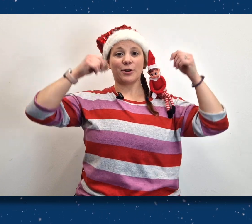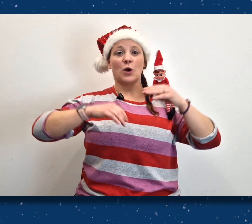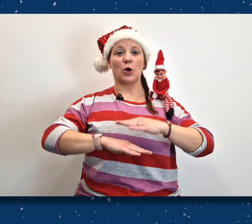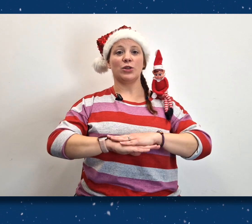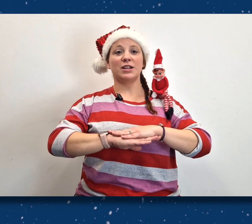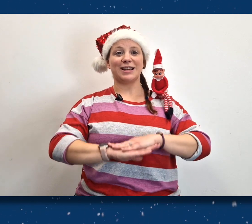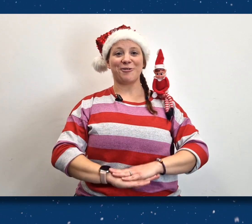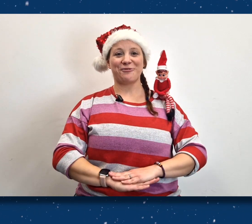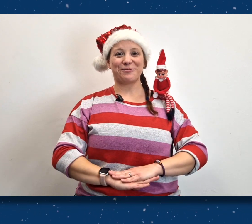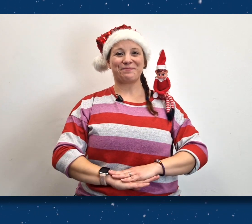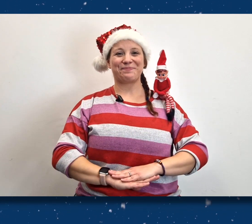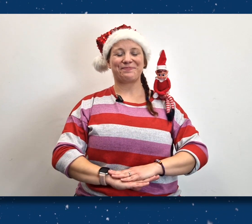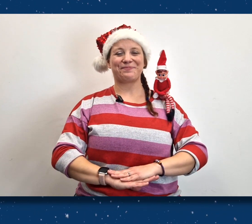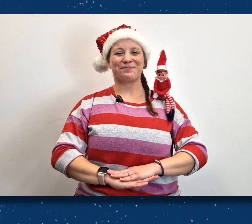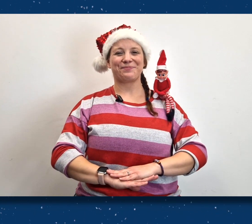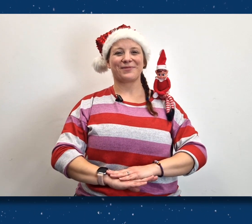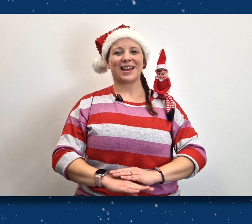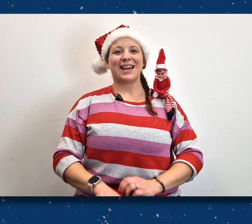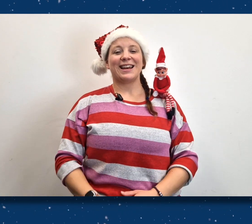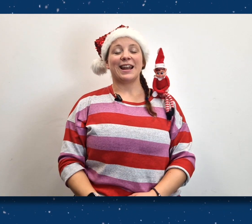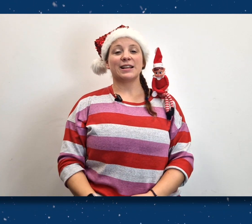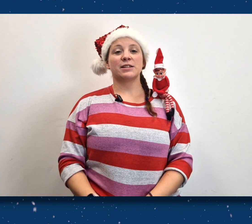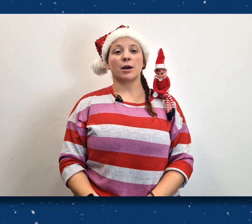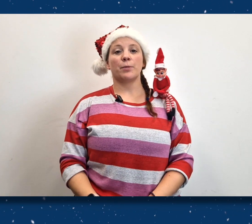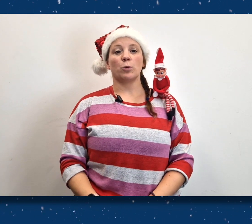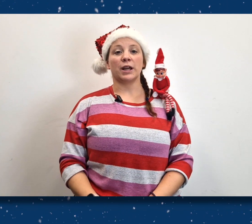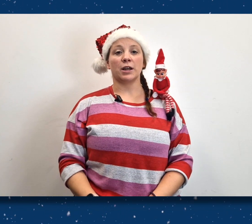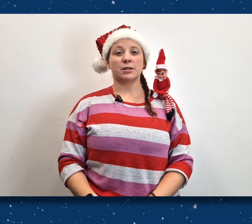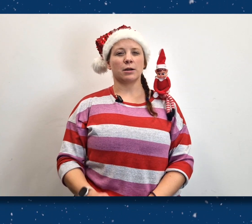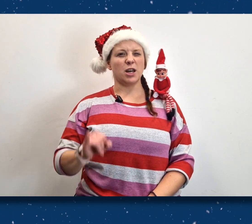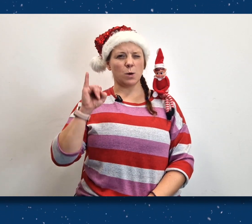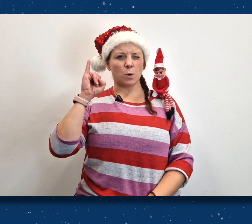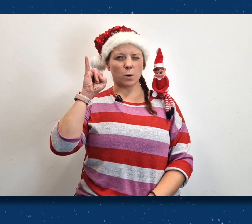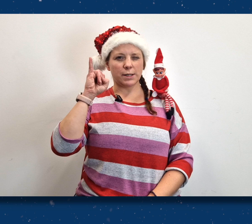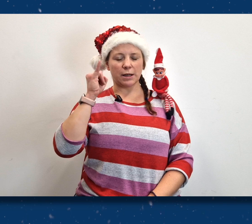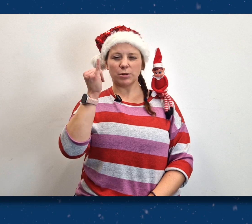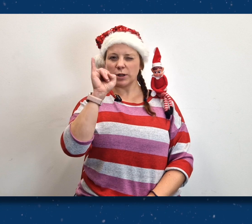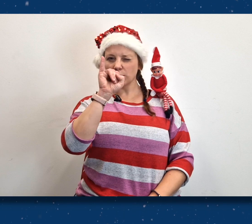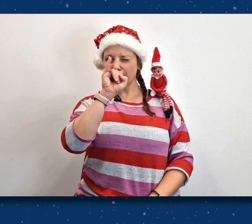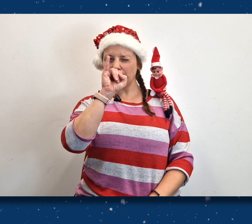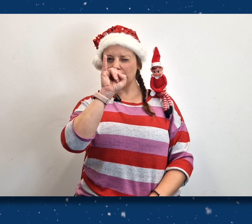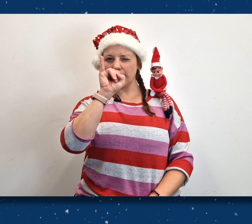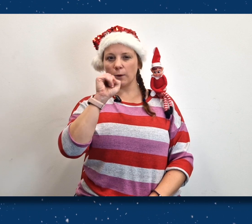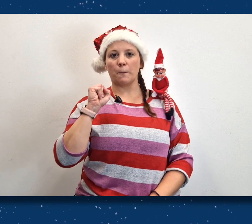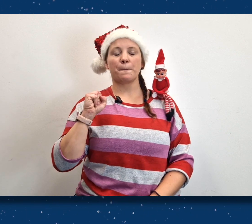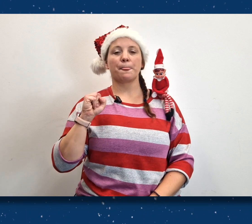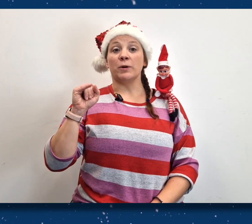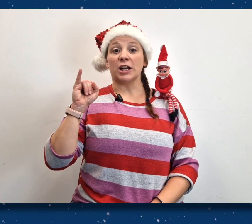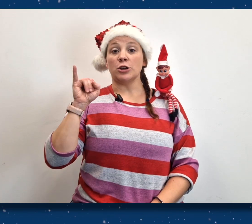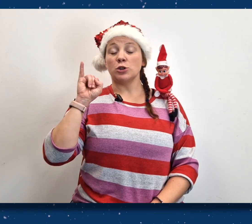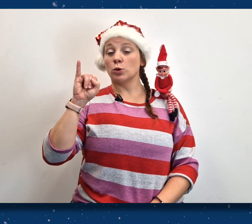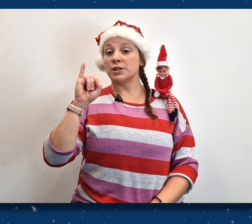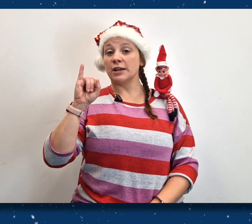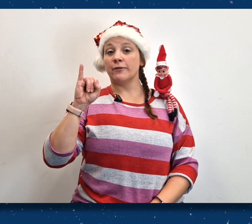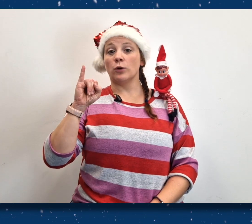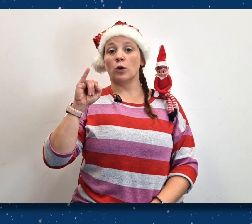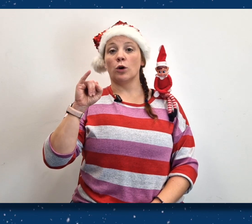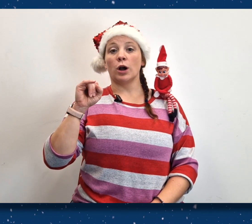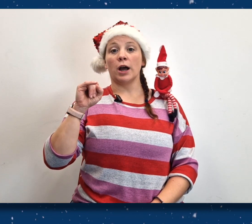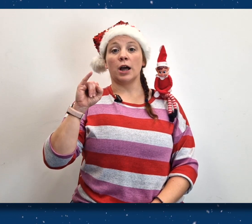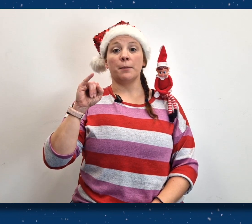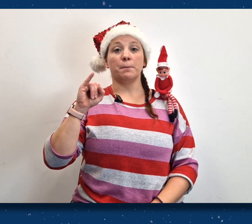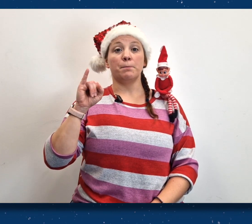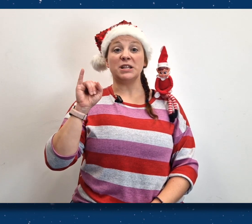Elf on the shelf. Next up, we're going to sign naughty, which we use our pinky for. We're going to use naughty